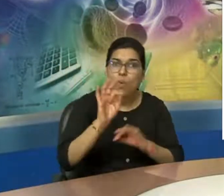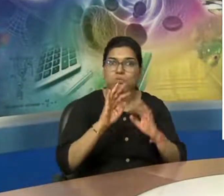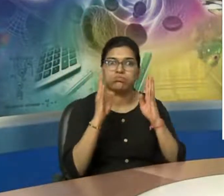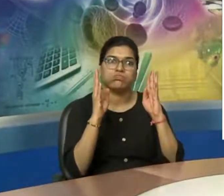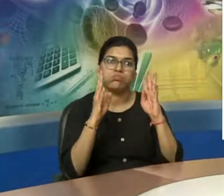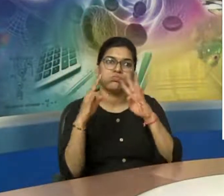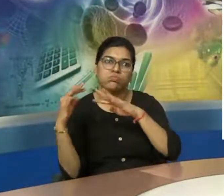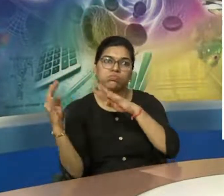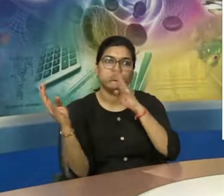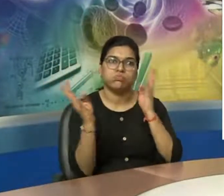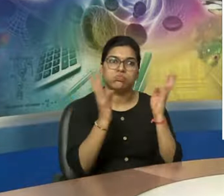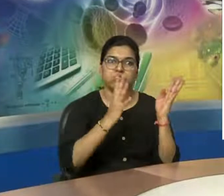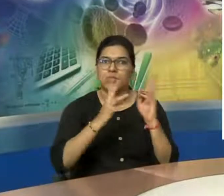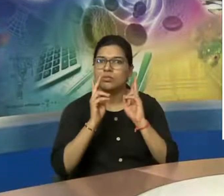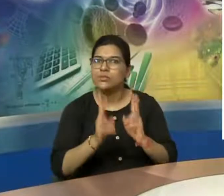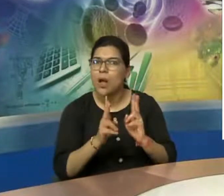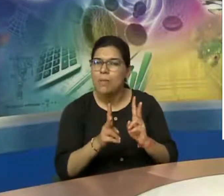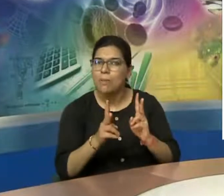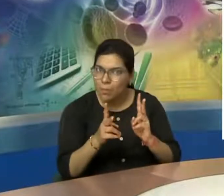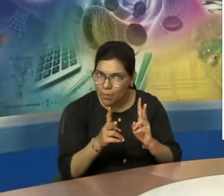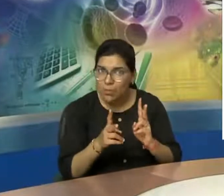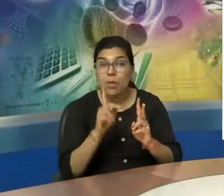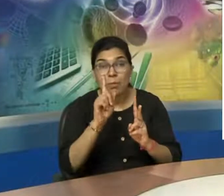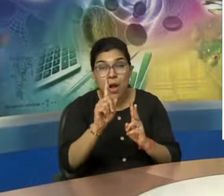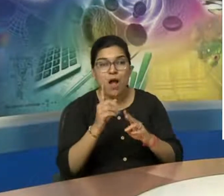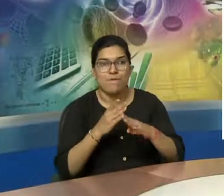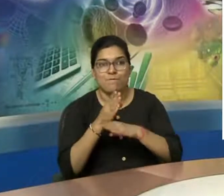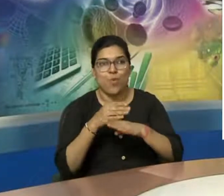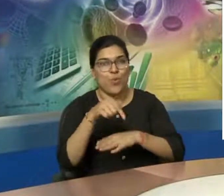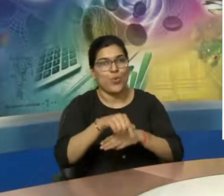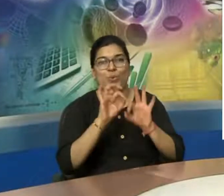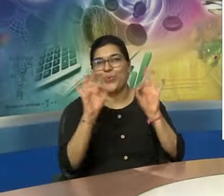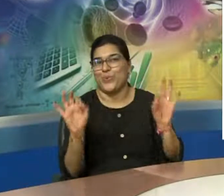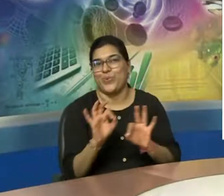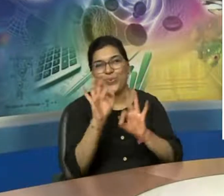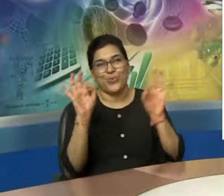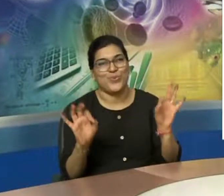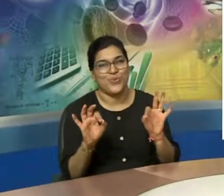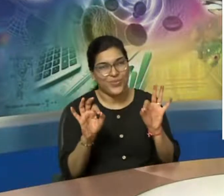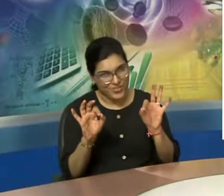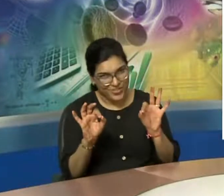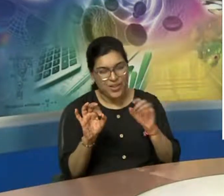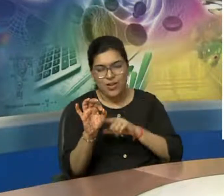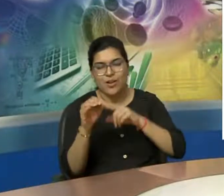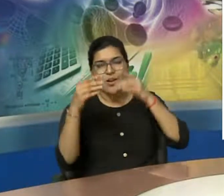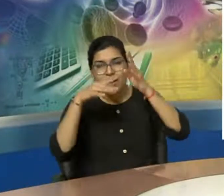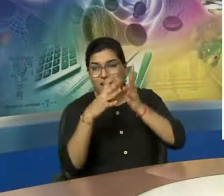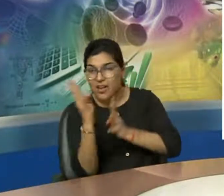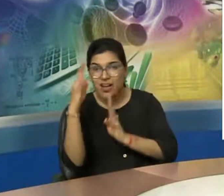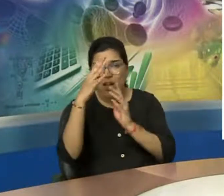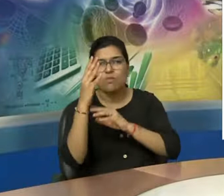the absence of wood formation is highly reduced. Root systems